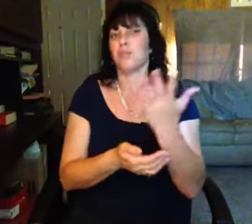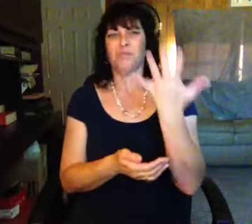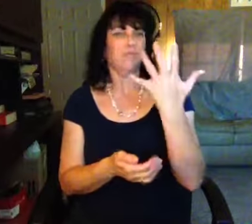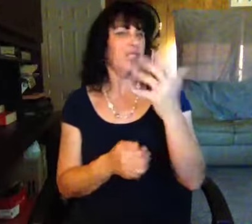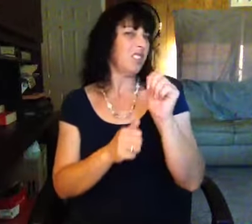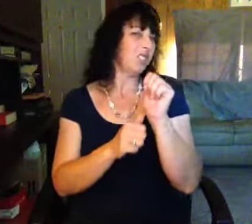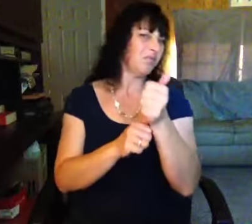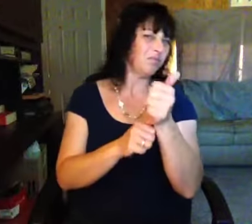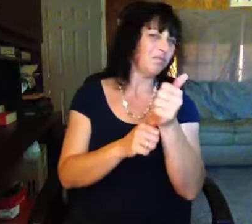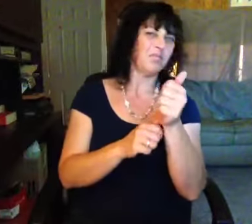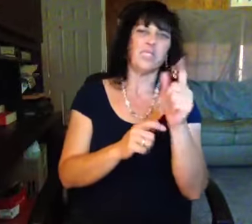long.